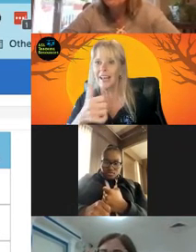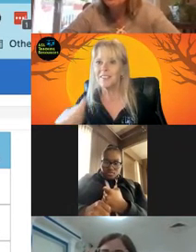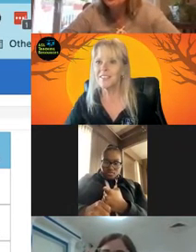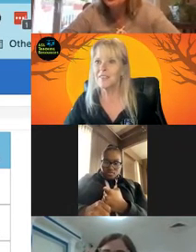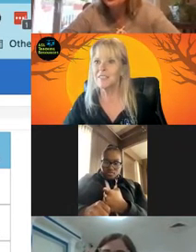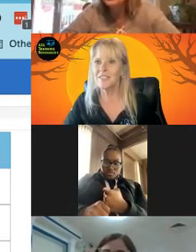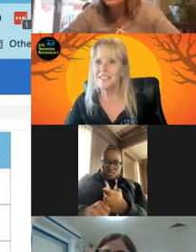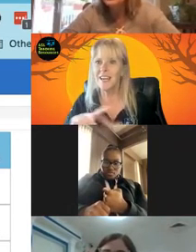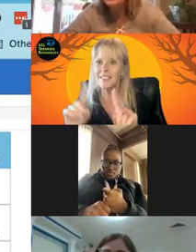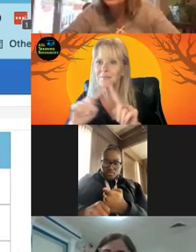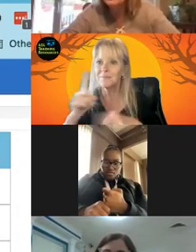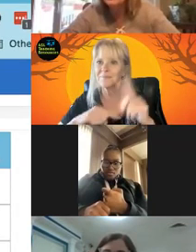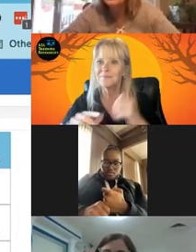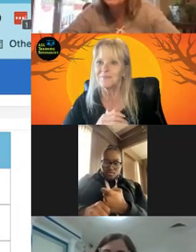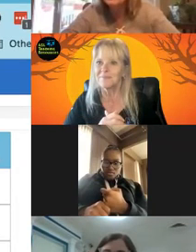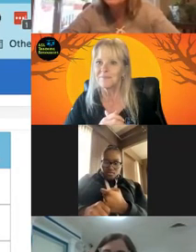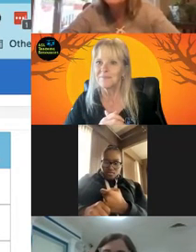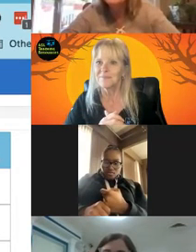Anyone else have a different sign?